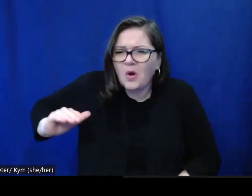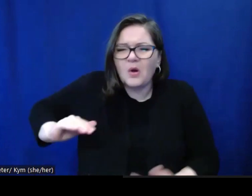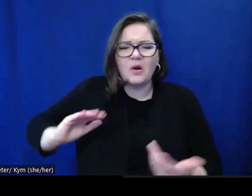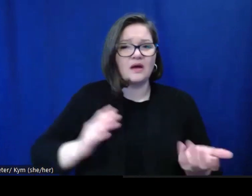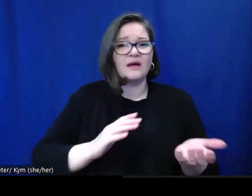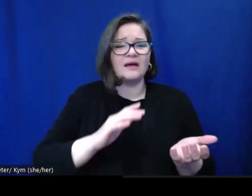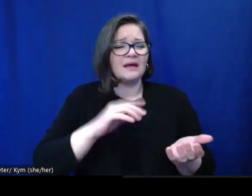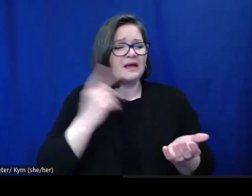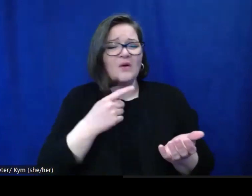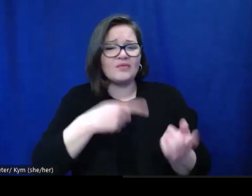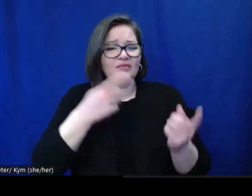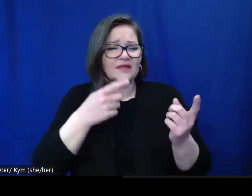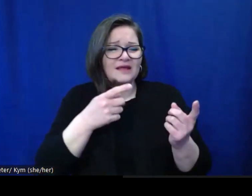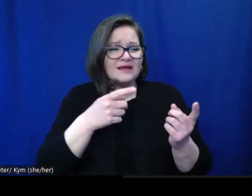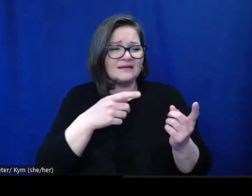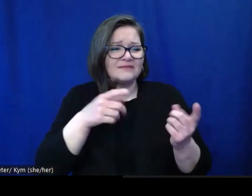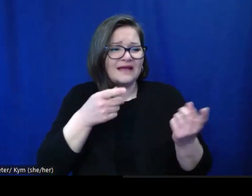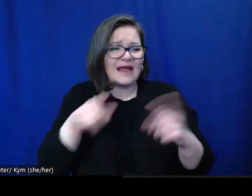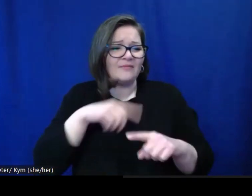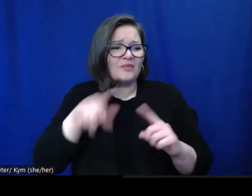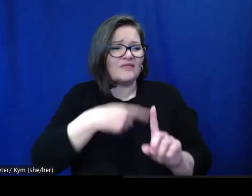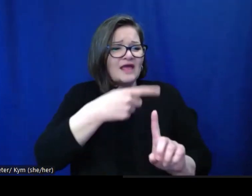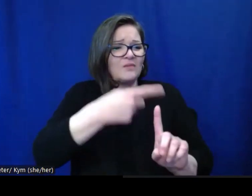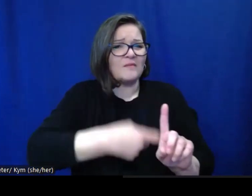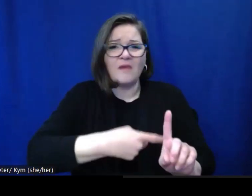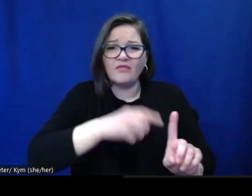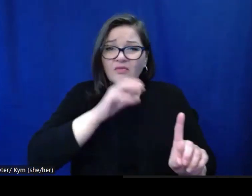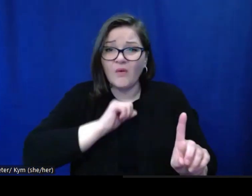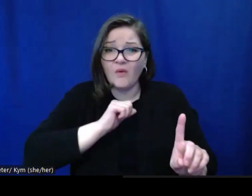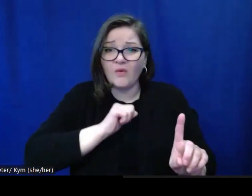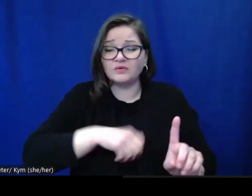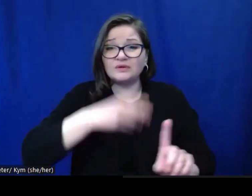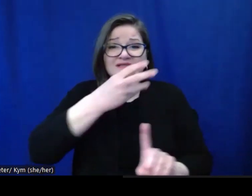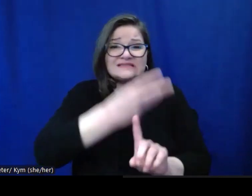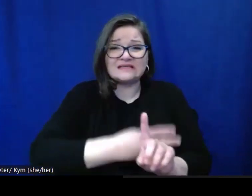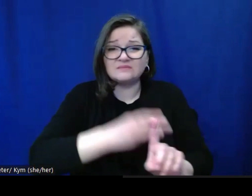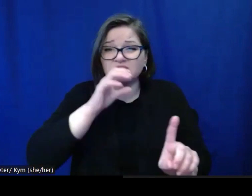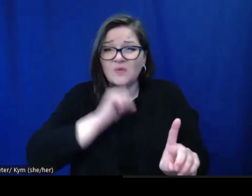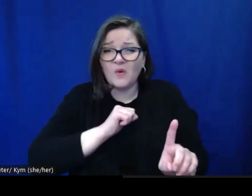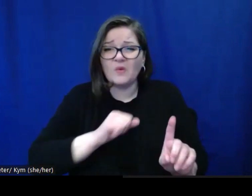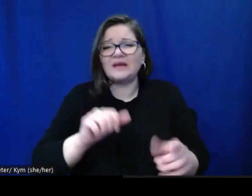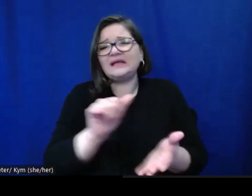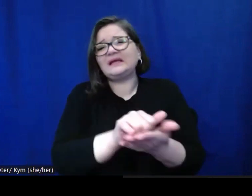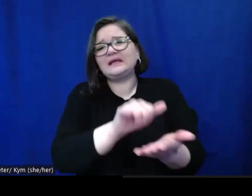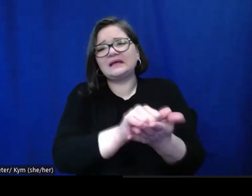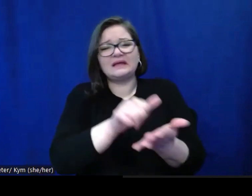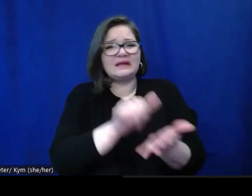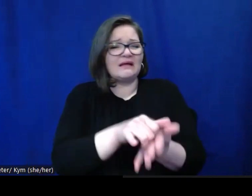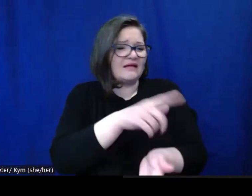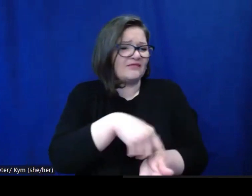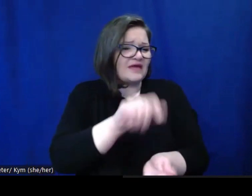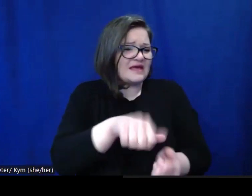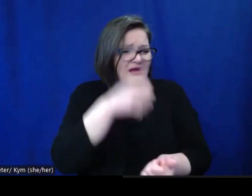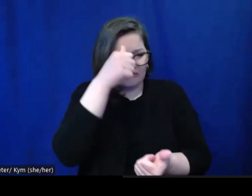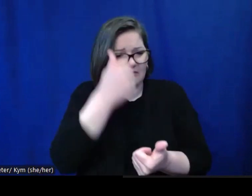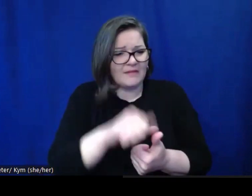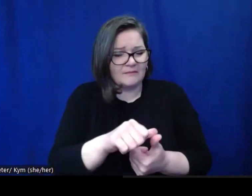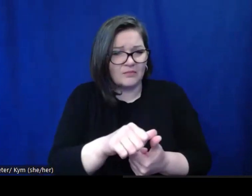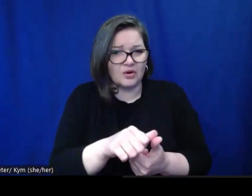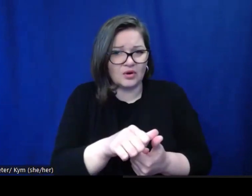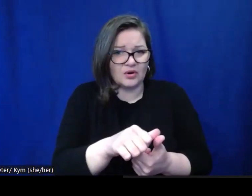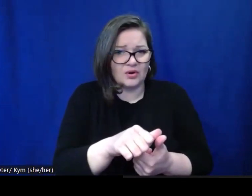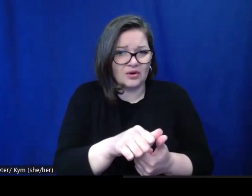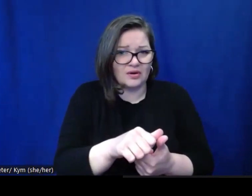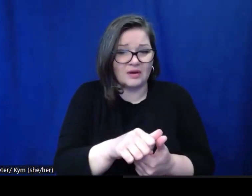they were a month old, or it happened when they were 6 months old. There's no way that they can remember that. So maybe